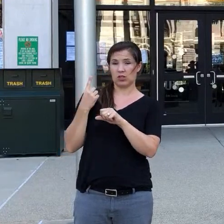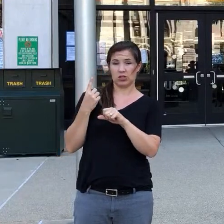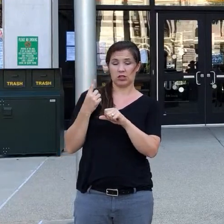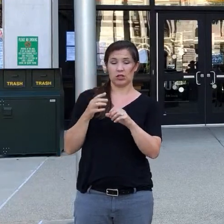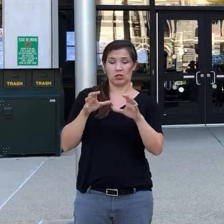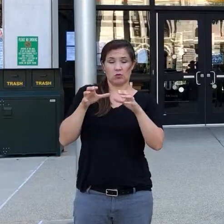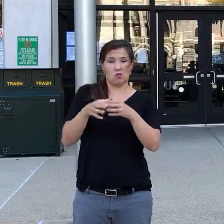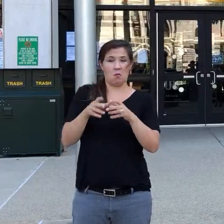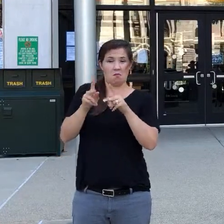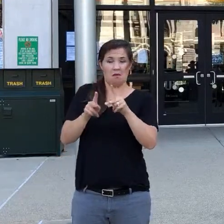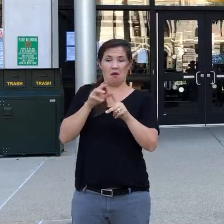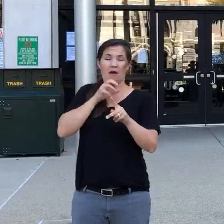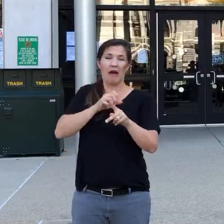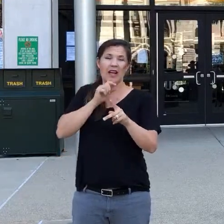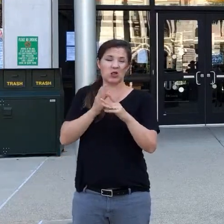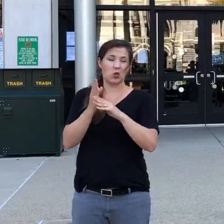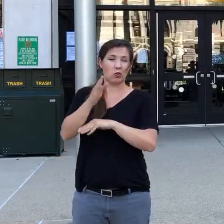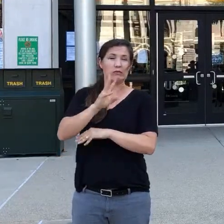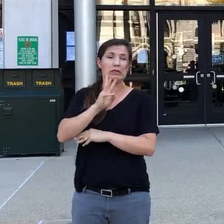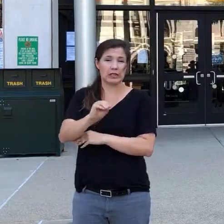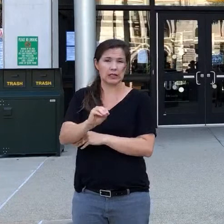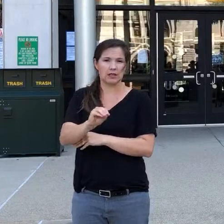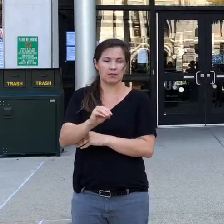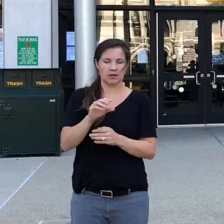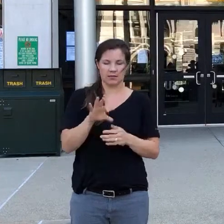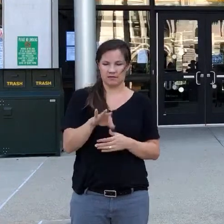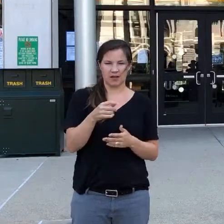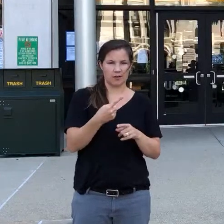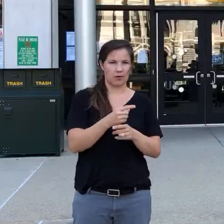category, I can find my right page here,